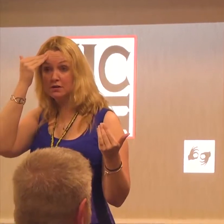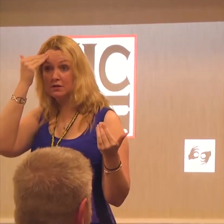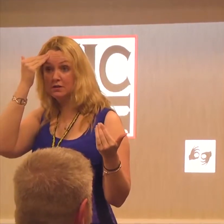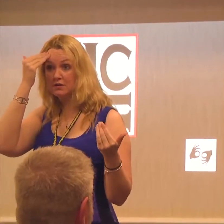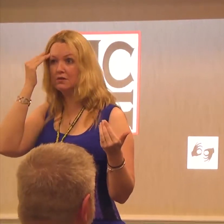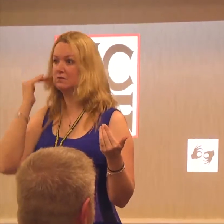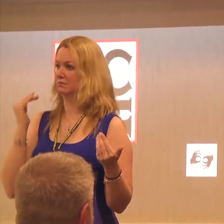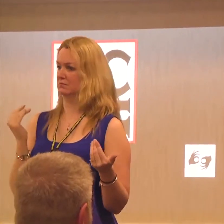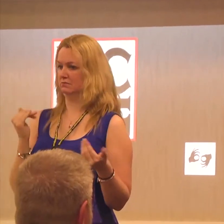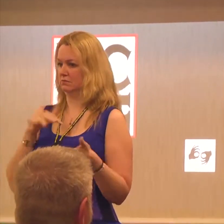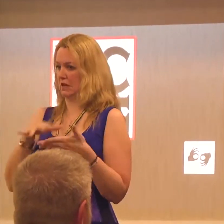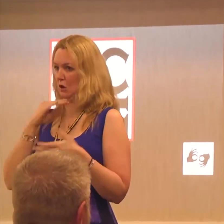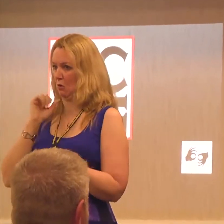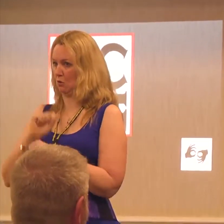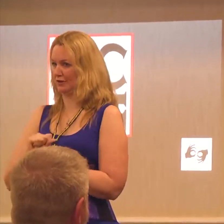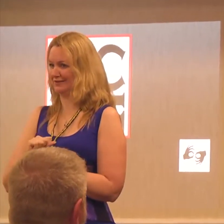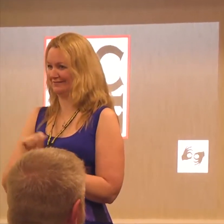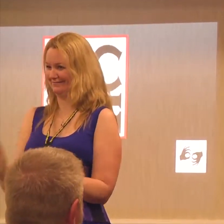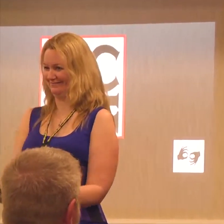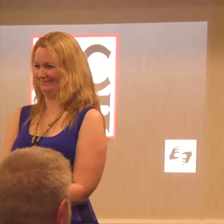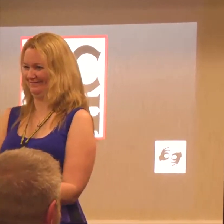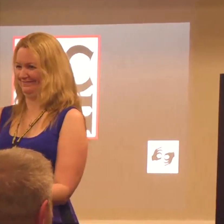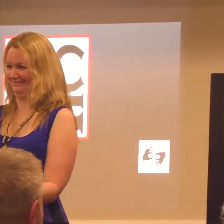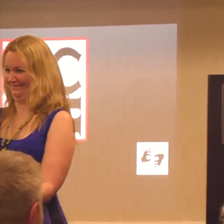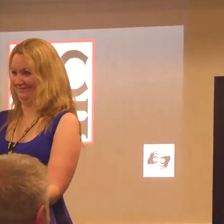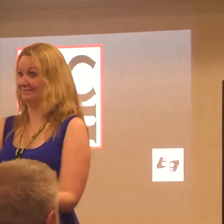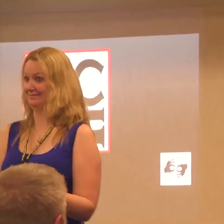there's homework to be done. I encourage you to do it.